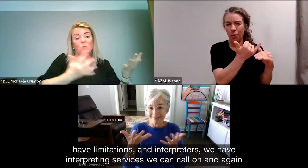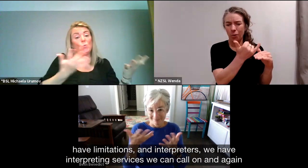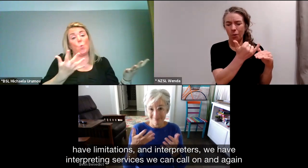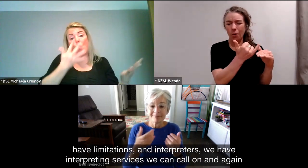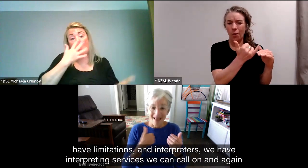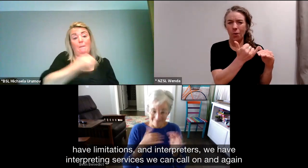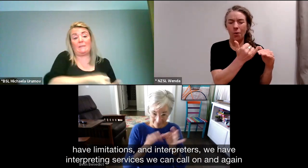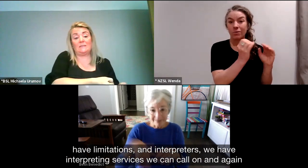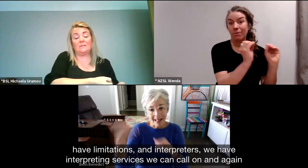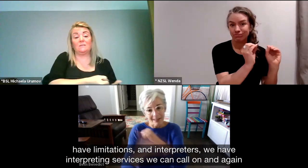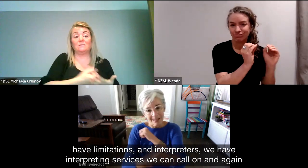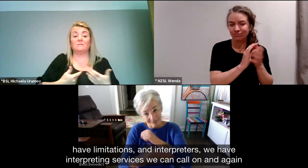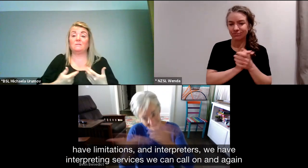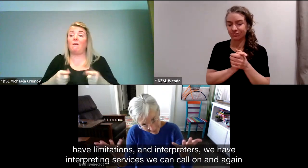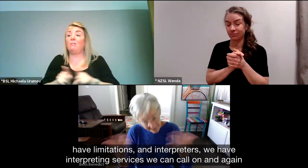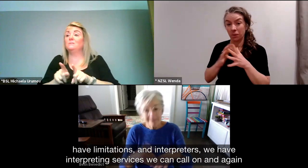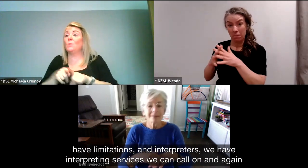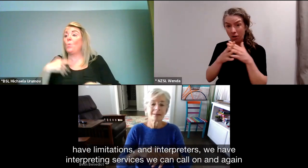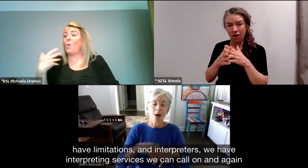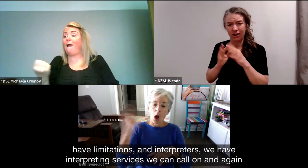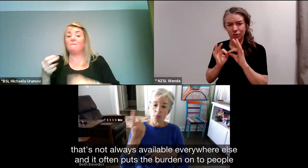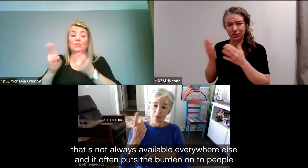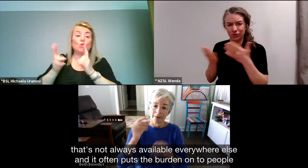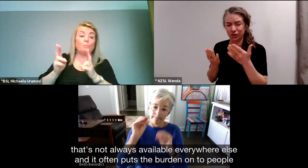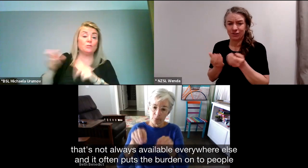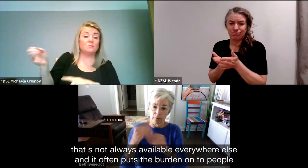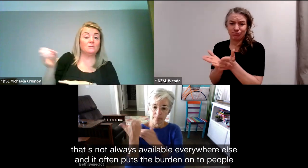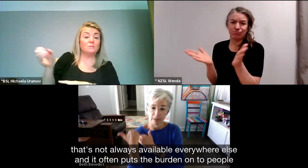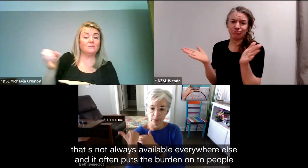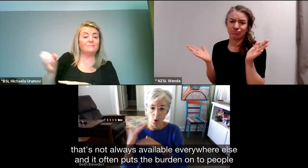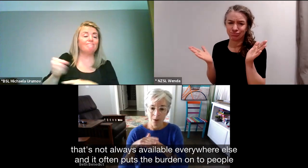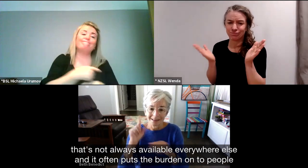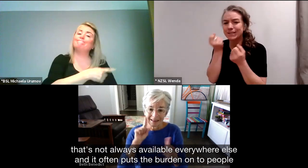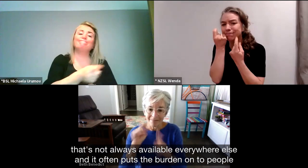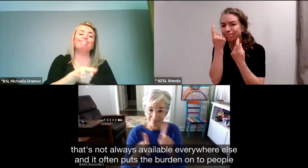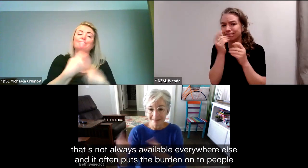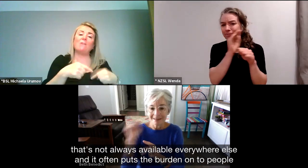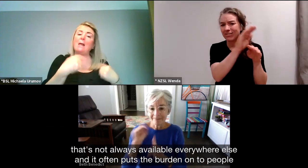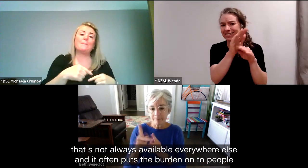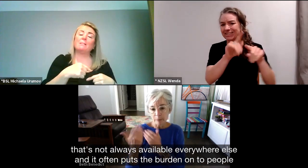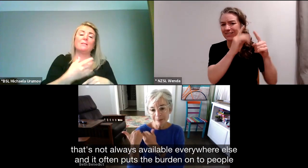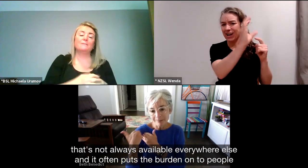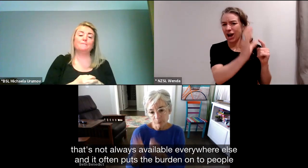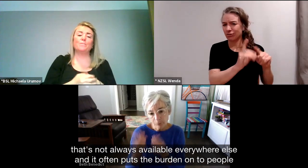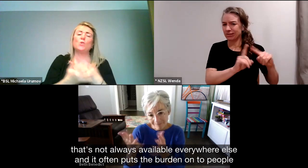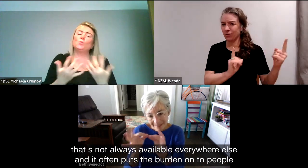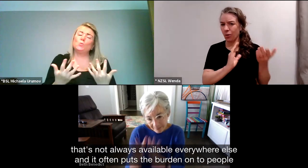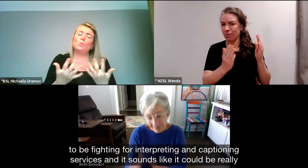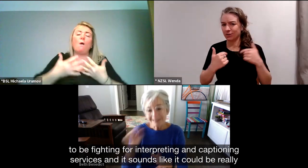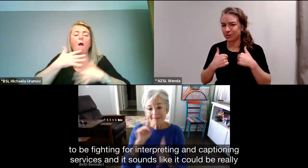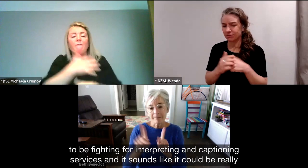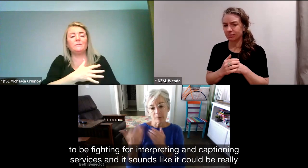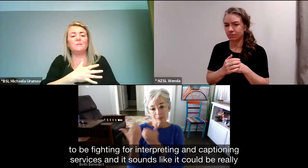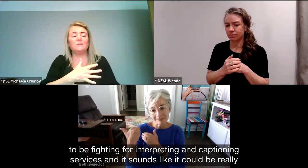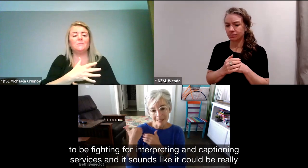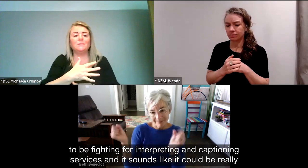interpreters. We have interpreting services that we can call on here. And again, that's not always available everywhere else. And it often puts the burden onto deaf people to